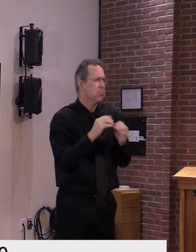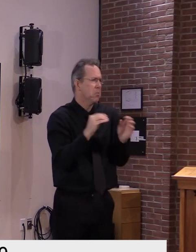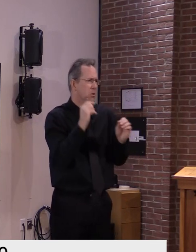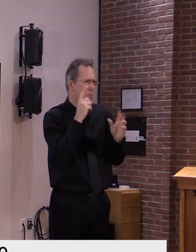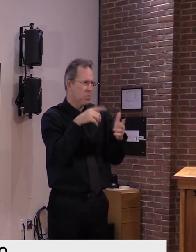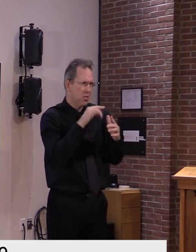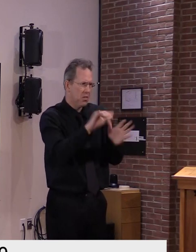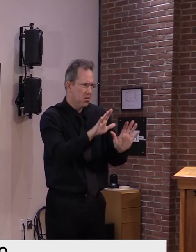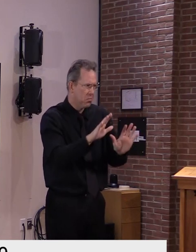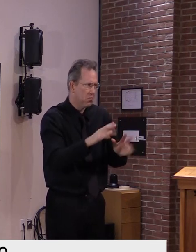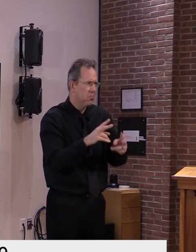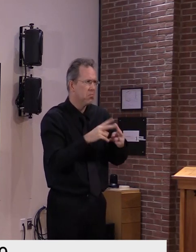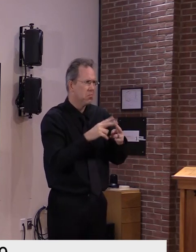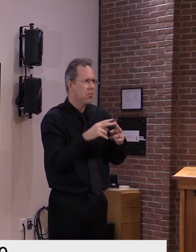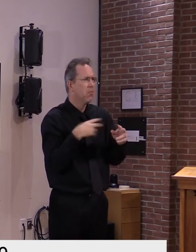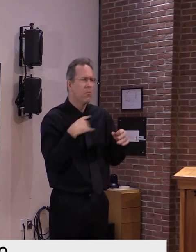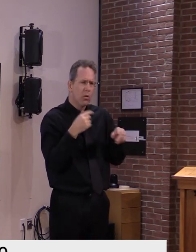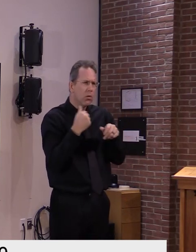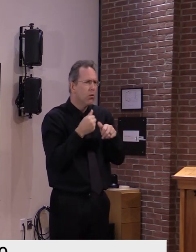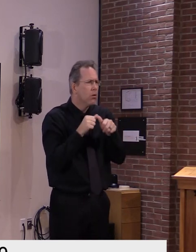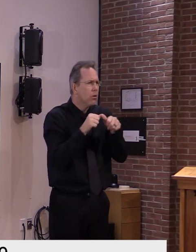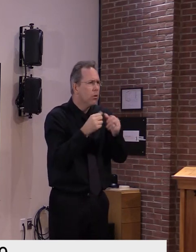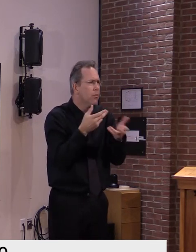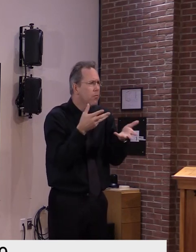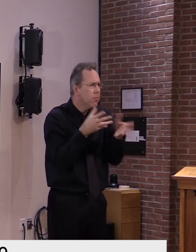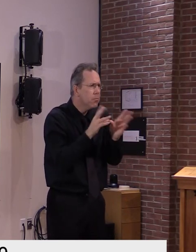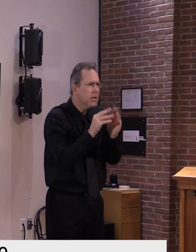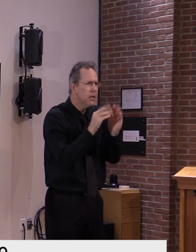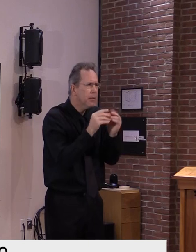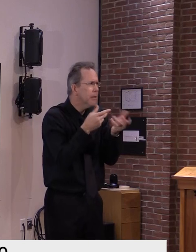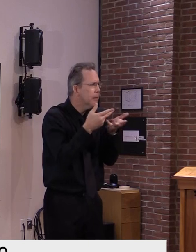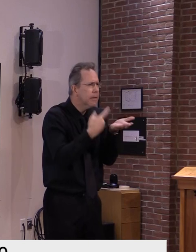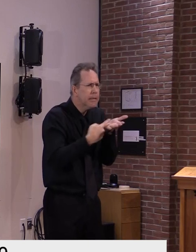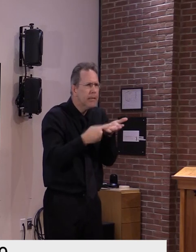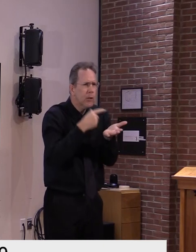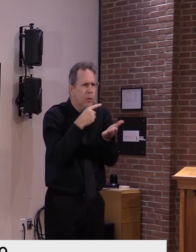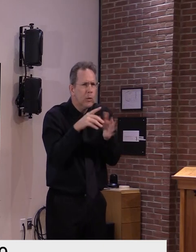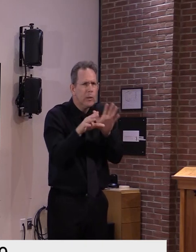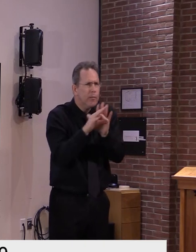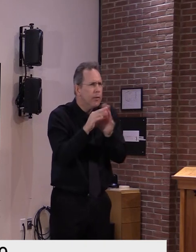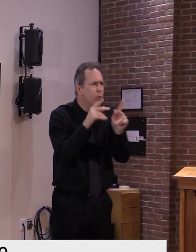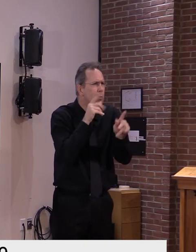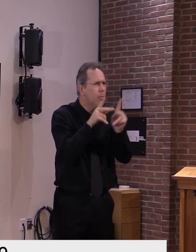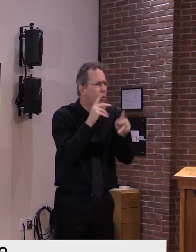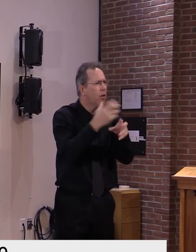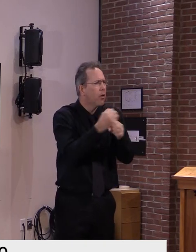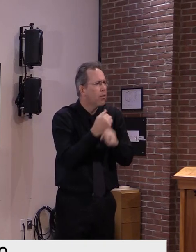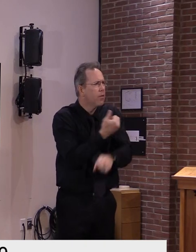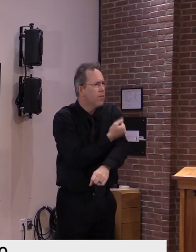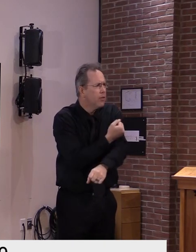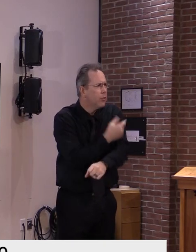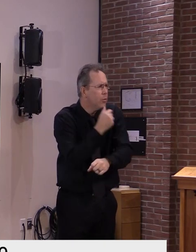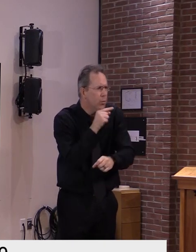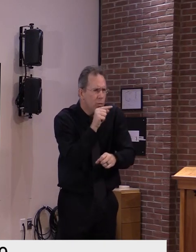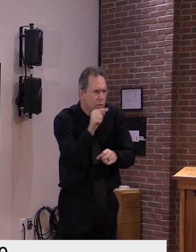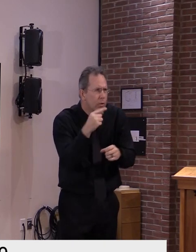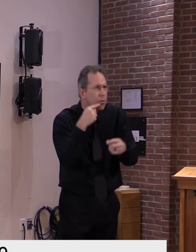recipients in phase 1A, based on the anticipated limited allocation to